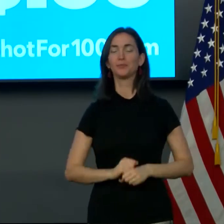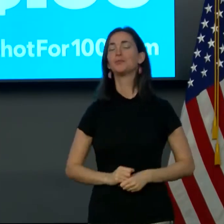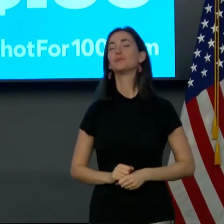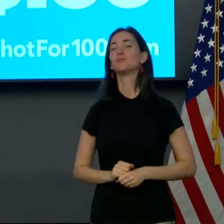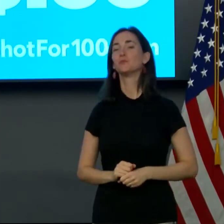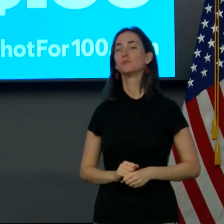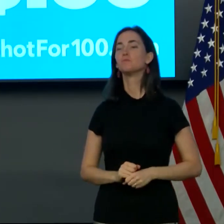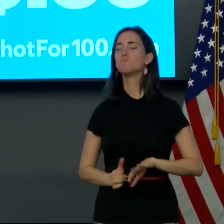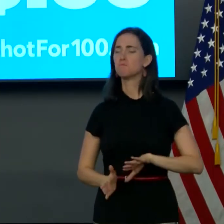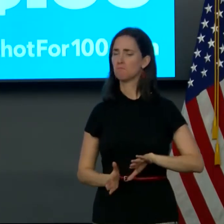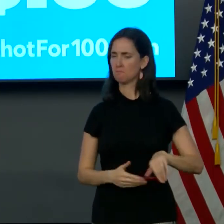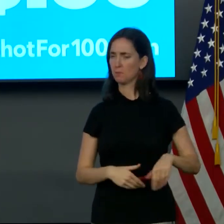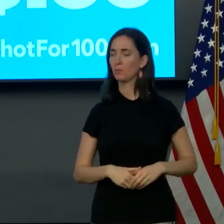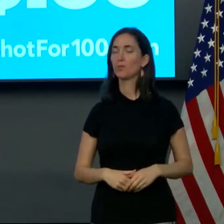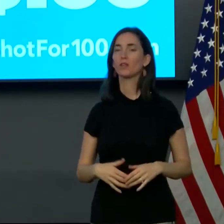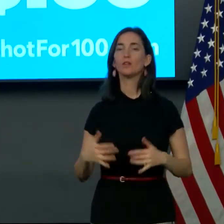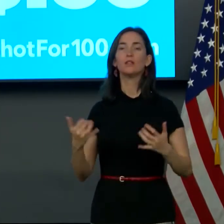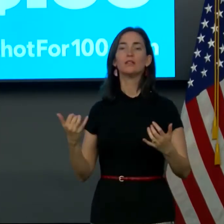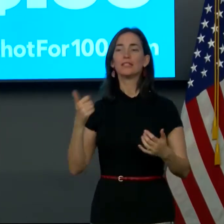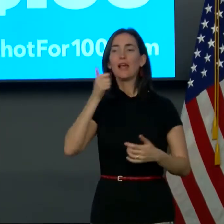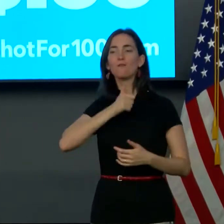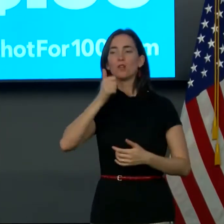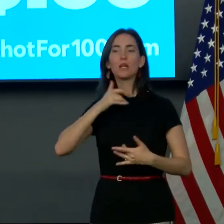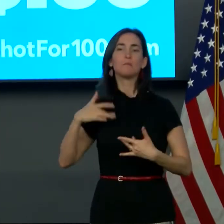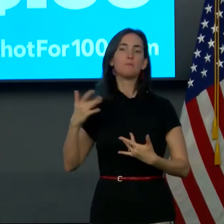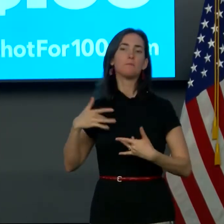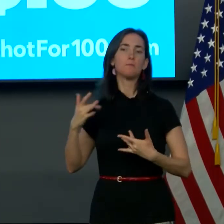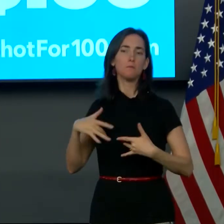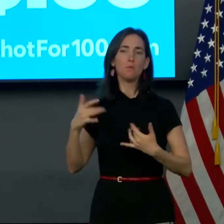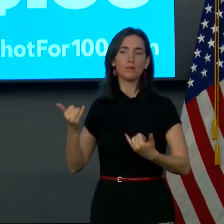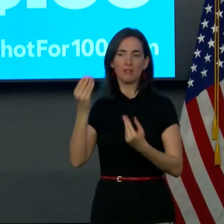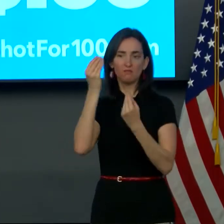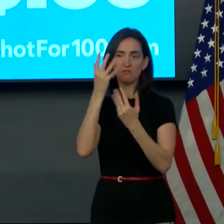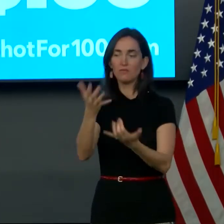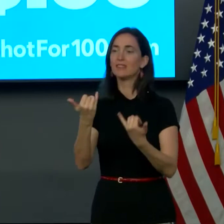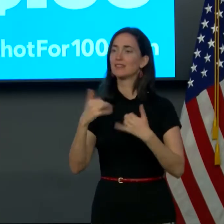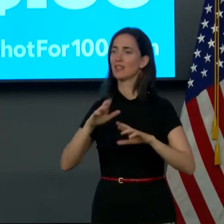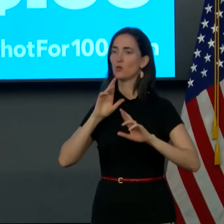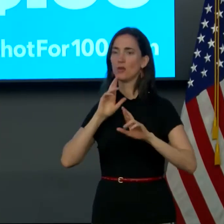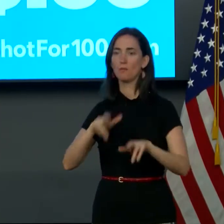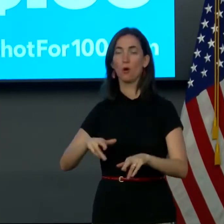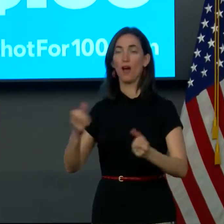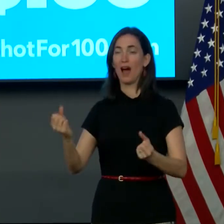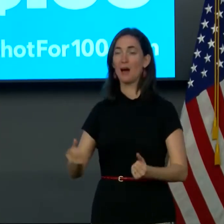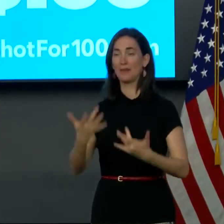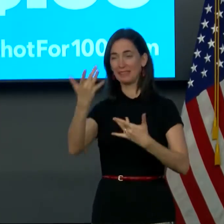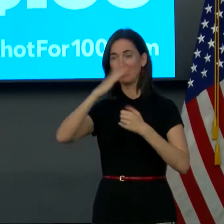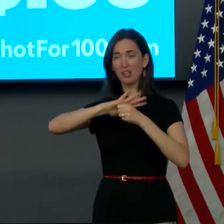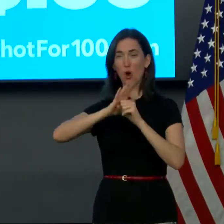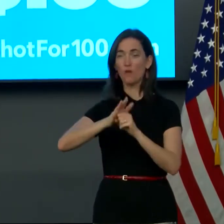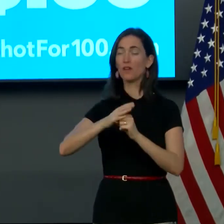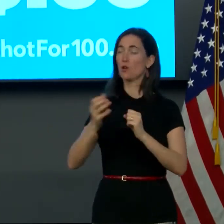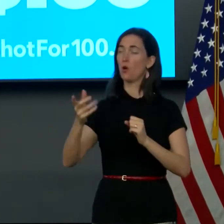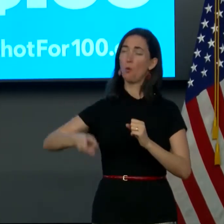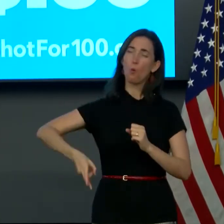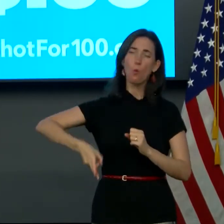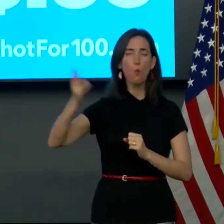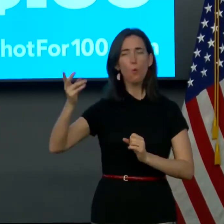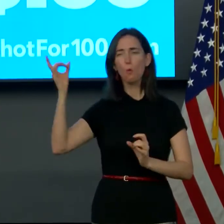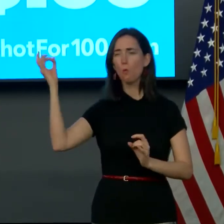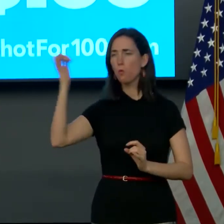Shifting to our daily update, we continue to report astronomical numbers of cases across the state of Louisiana.